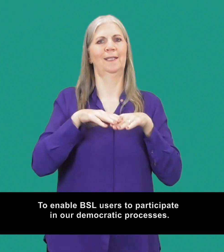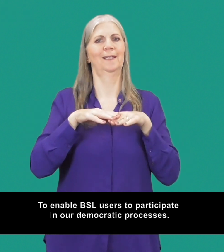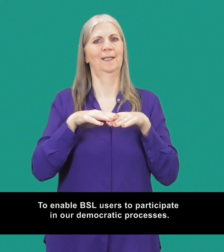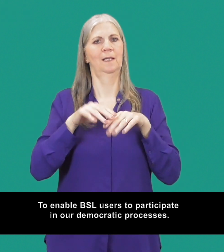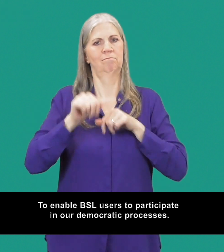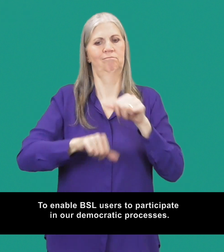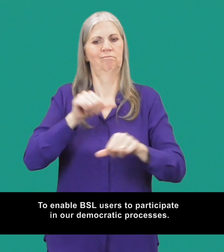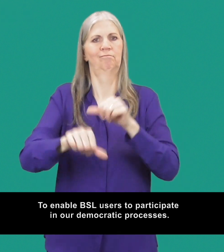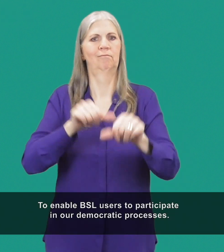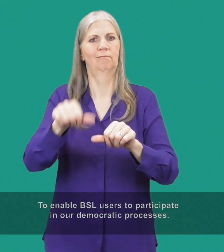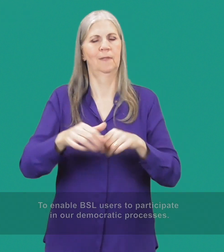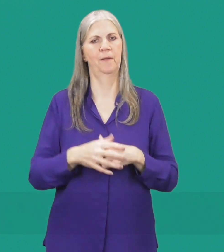Actions.